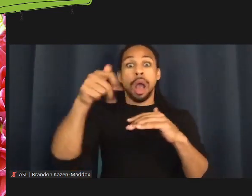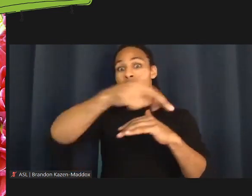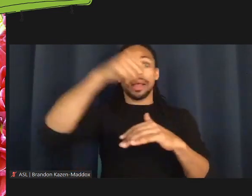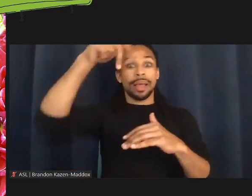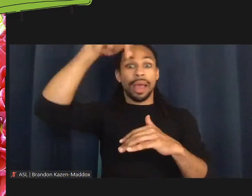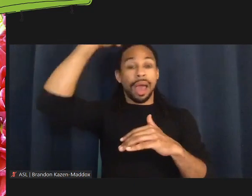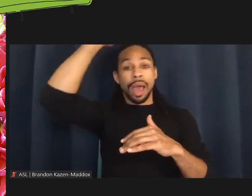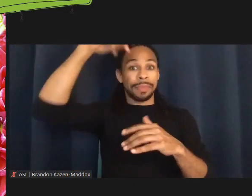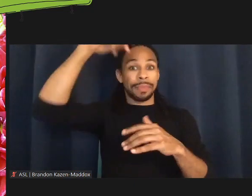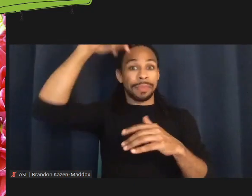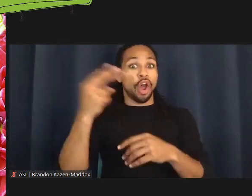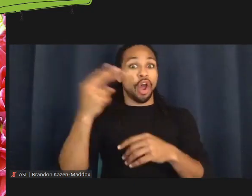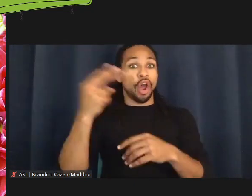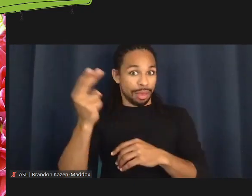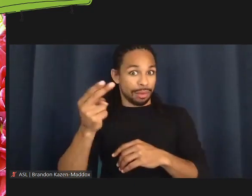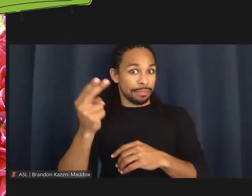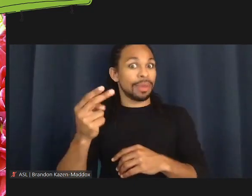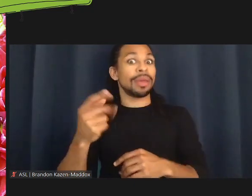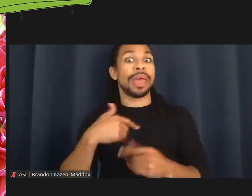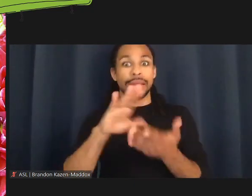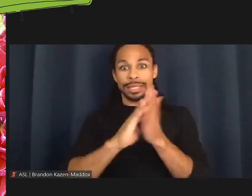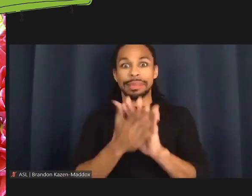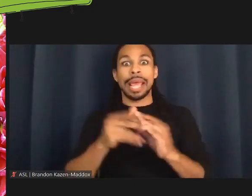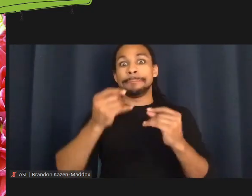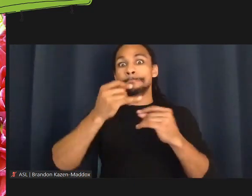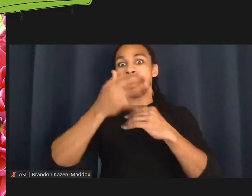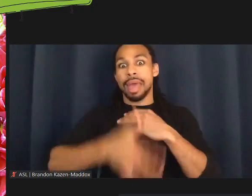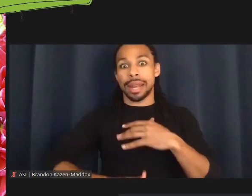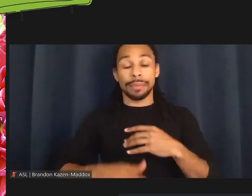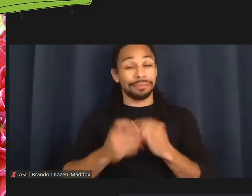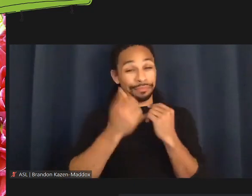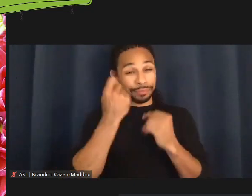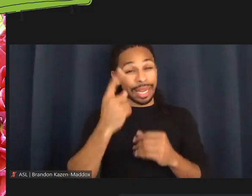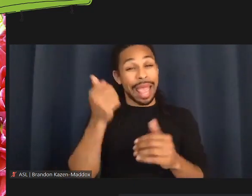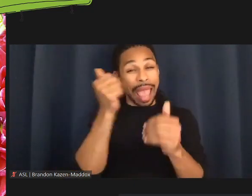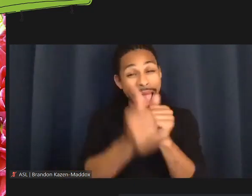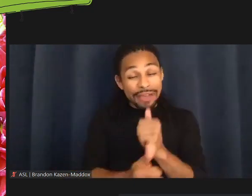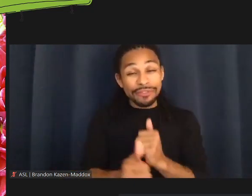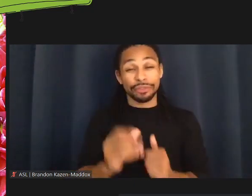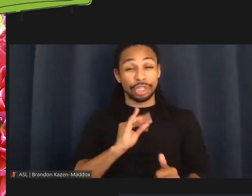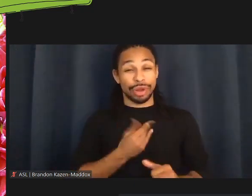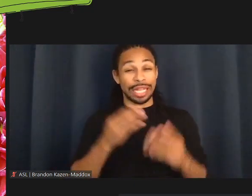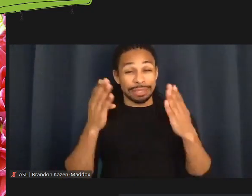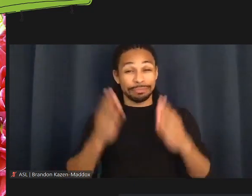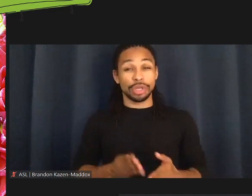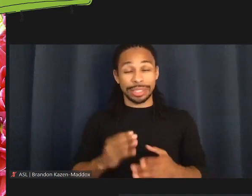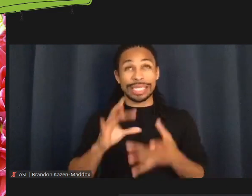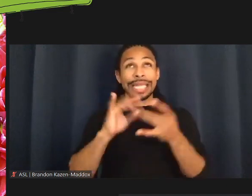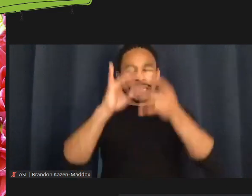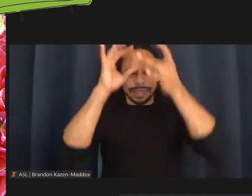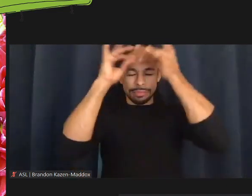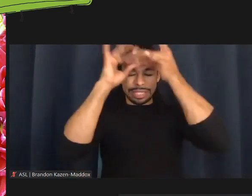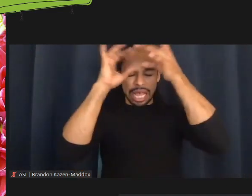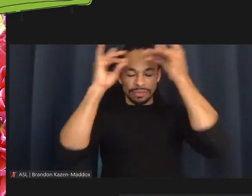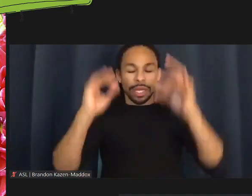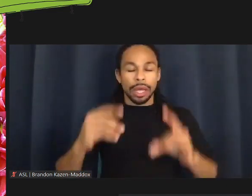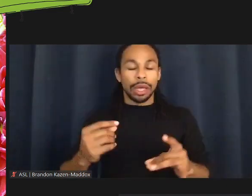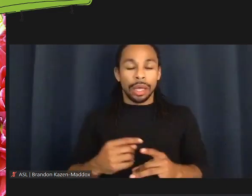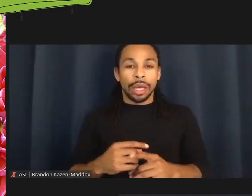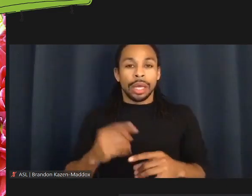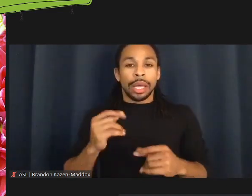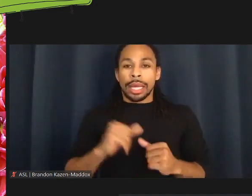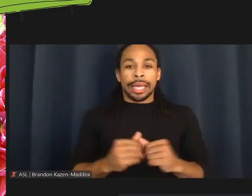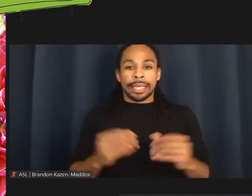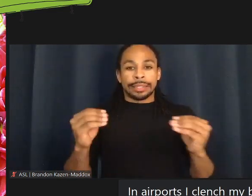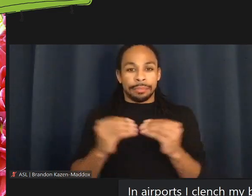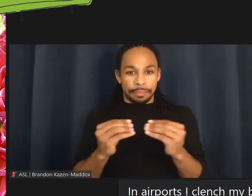See, there's this story that every trans person mouths when they have to go to the bathroom. It's beyond guttural. It's